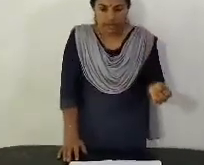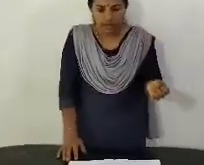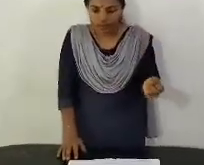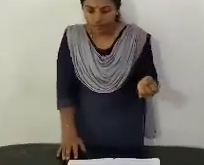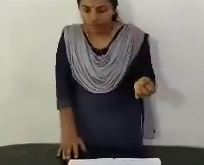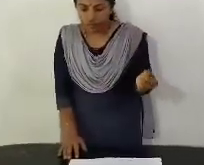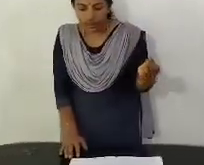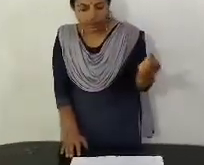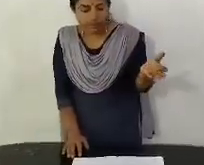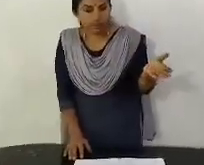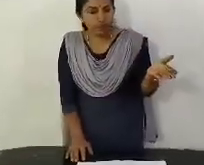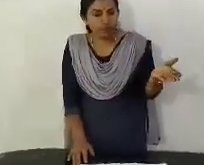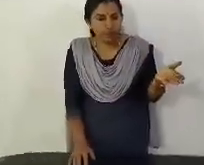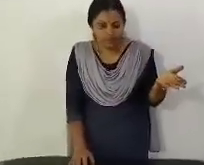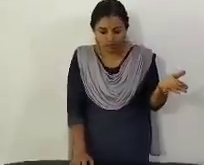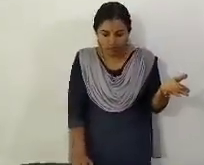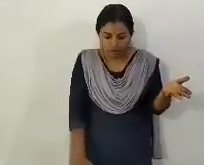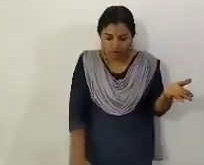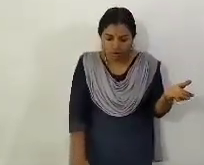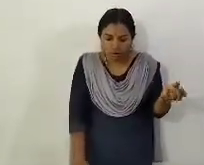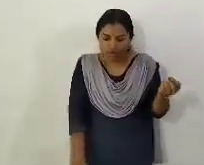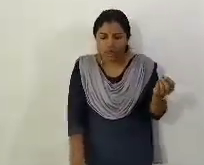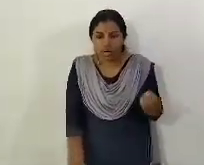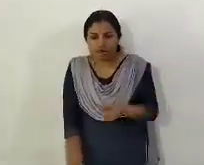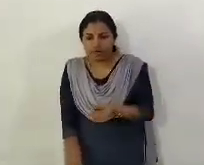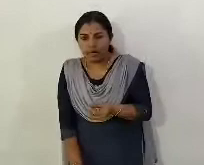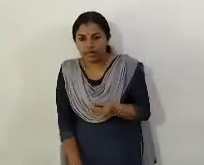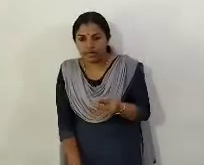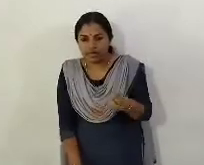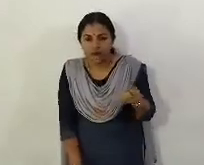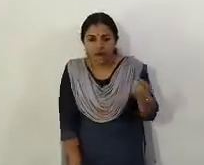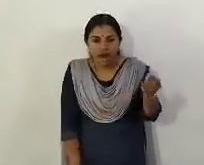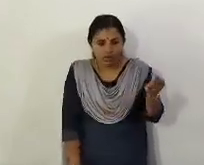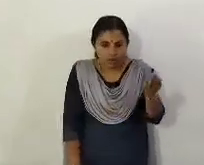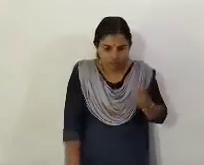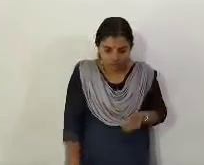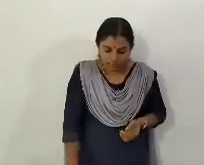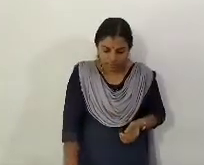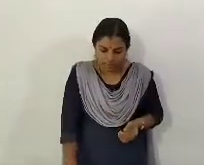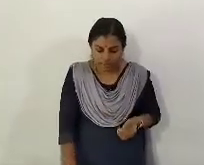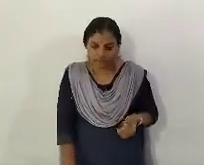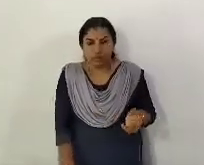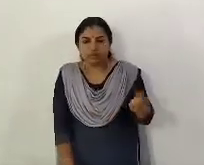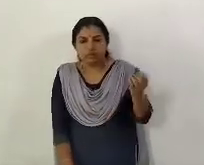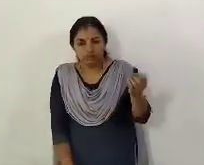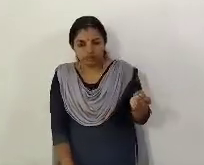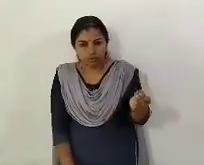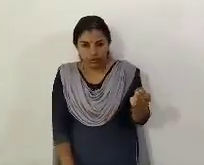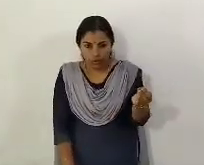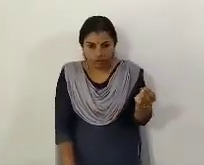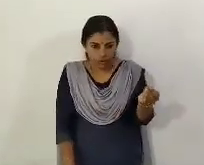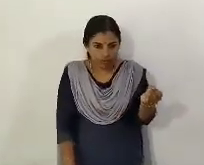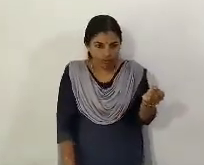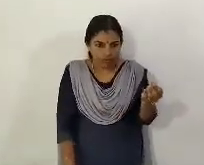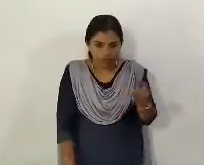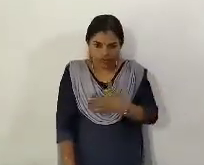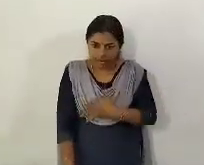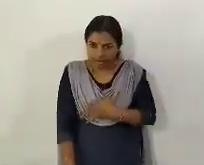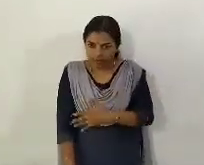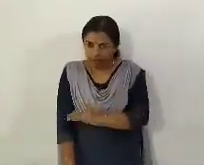Inkscape, LibreOffice Draw, Carbon, Adobe Illustrator, CorelDRAW, etc. But